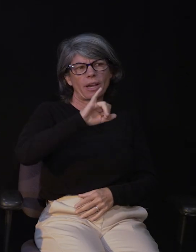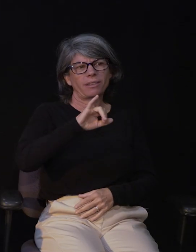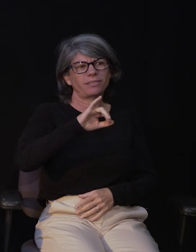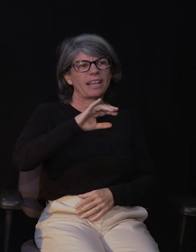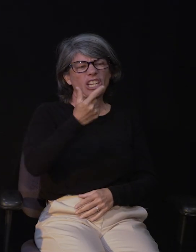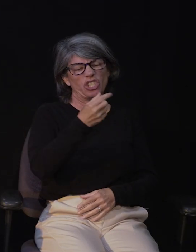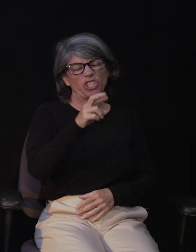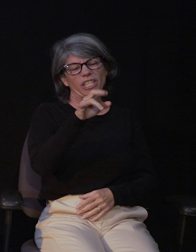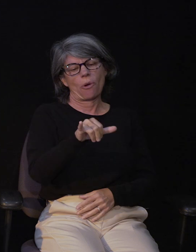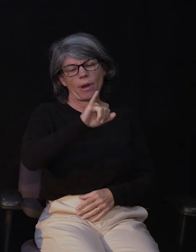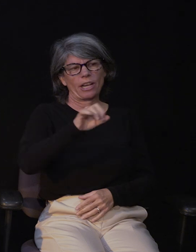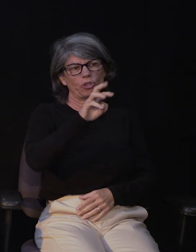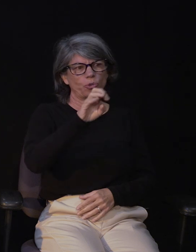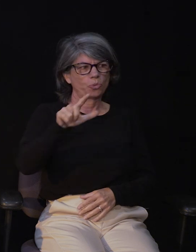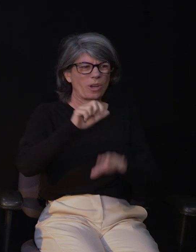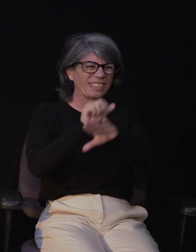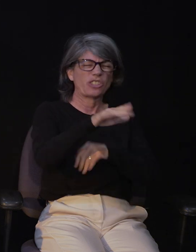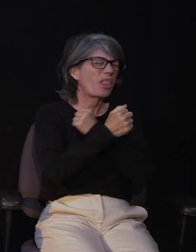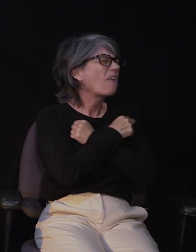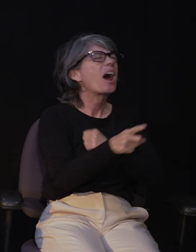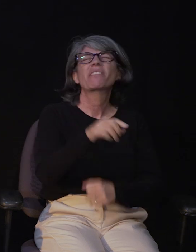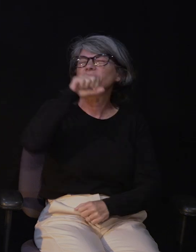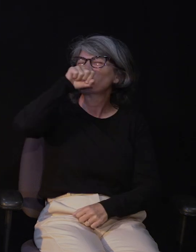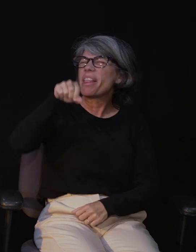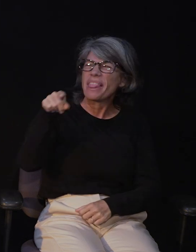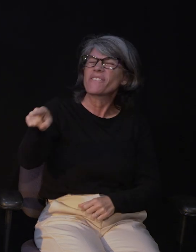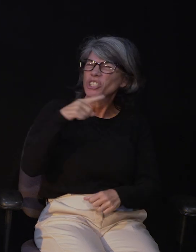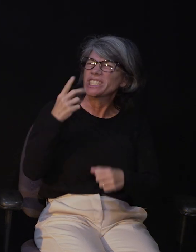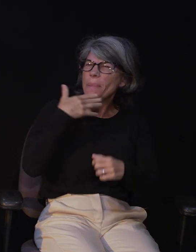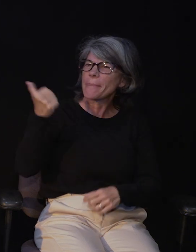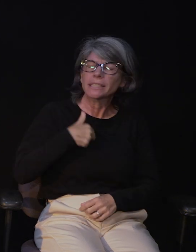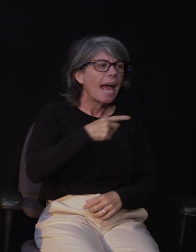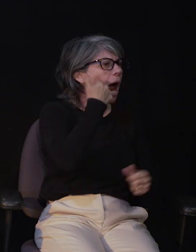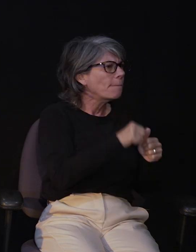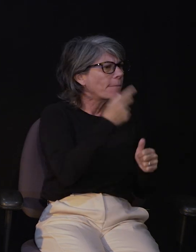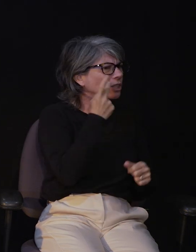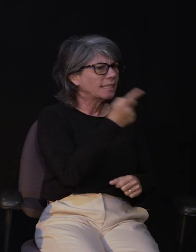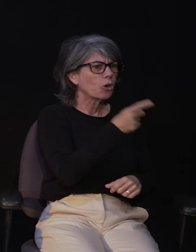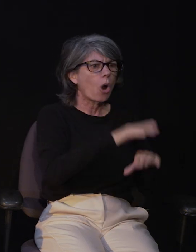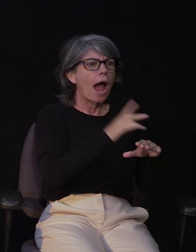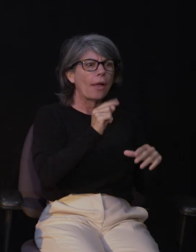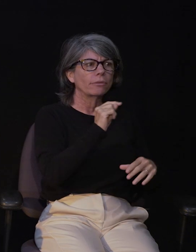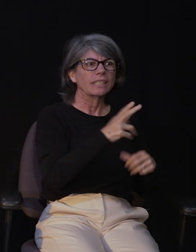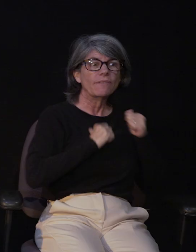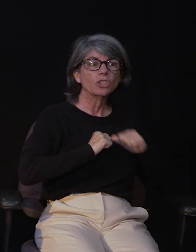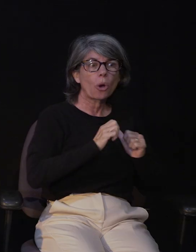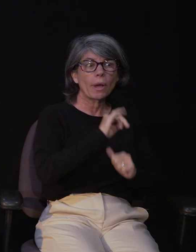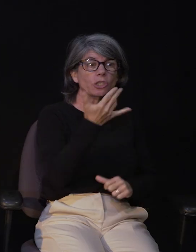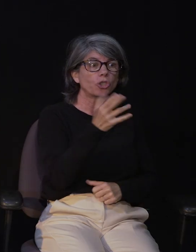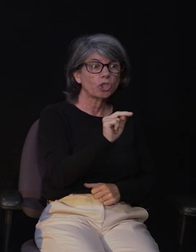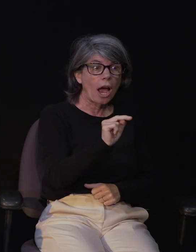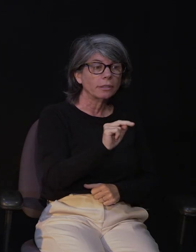me some Jerry. Oh, you know, oh my God, she's the best. She and I remember seeing her on the shows with John on